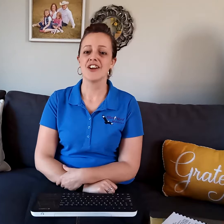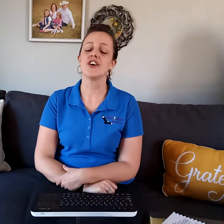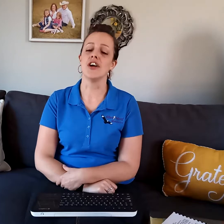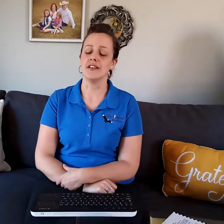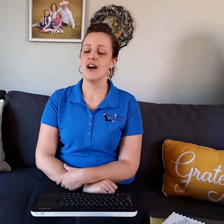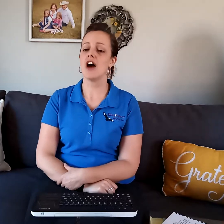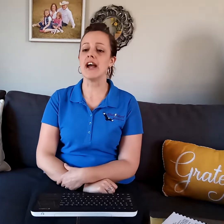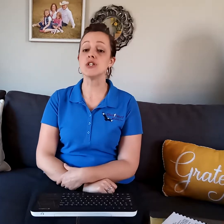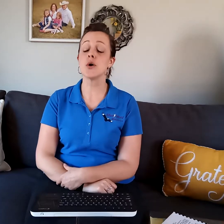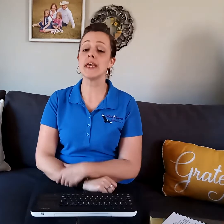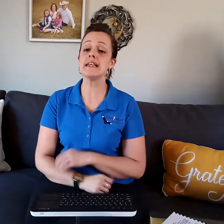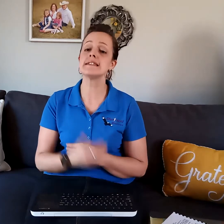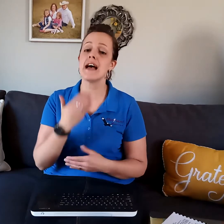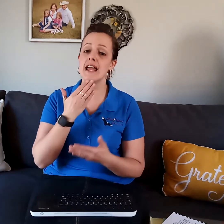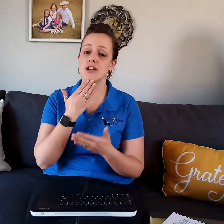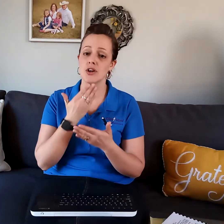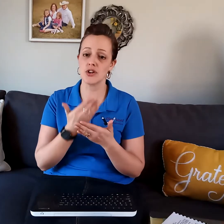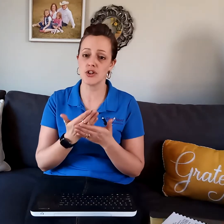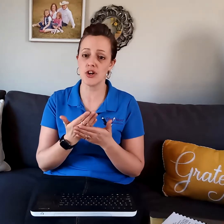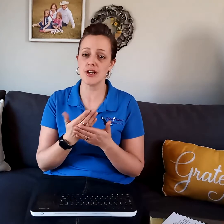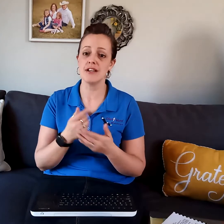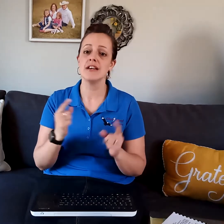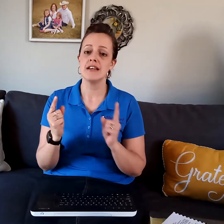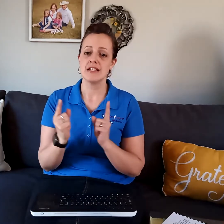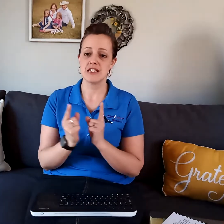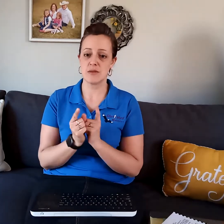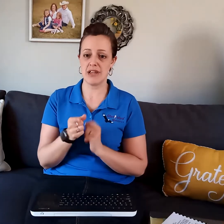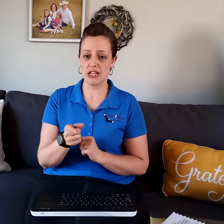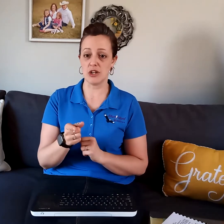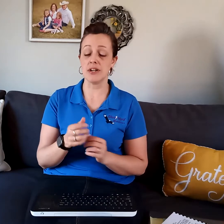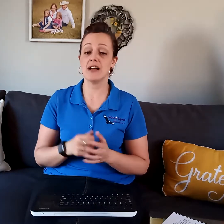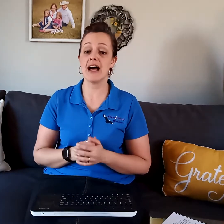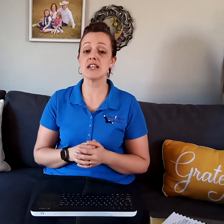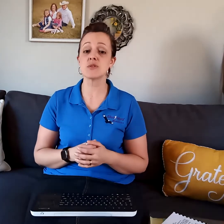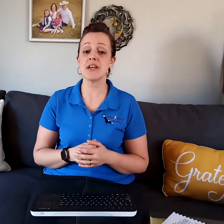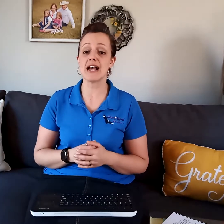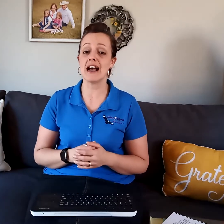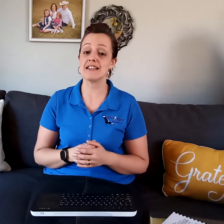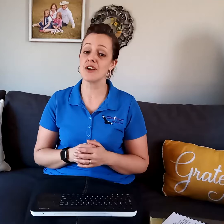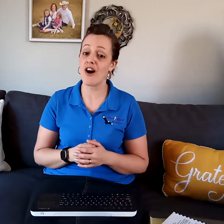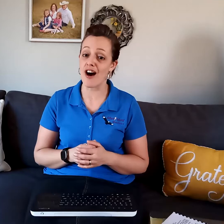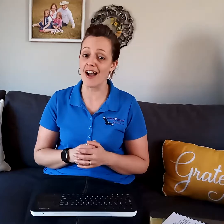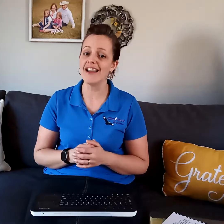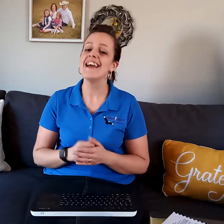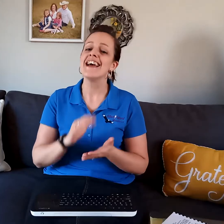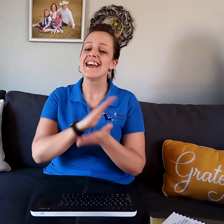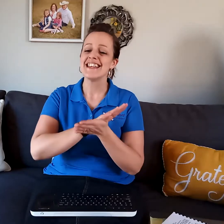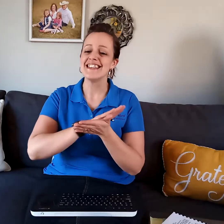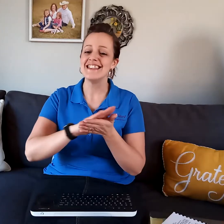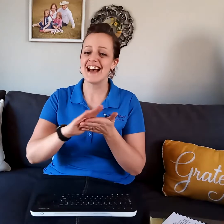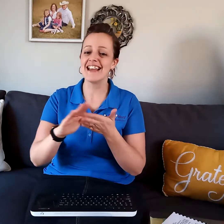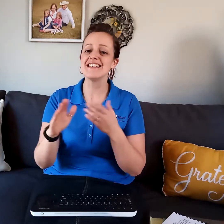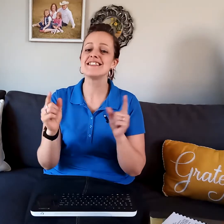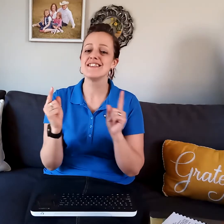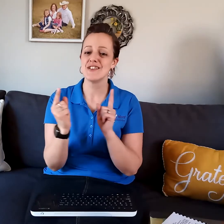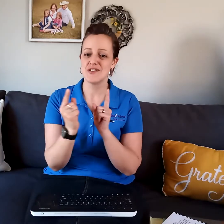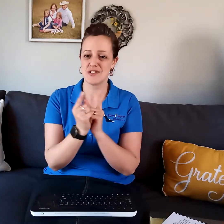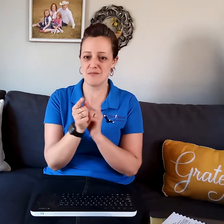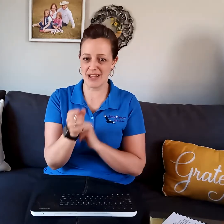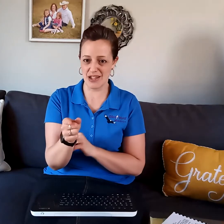Good. All right, so he signed good to meet you. Now, last week I taught nice to meet